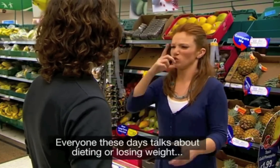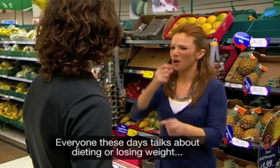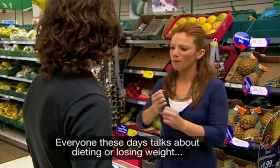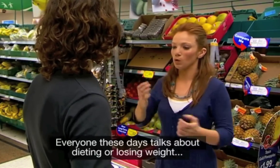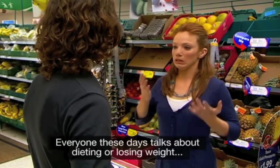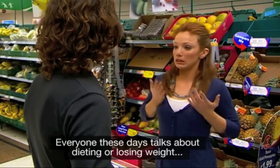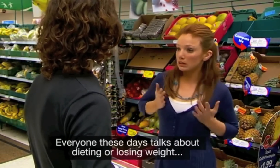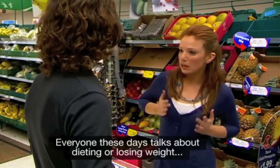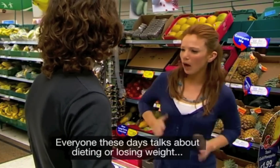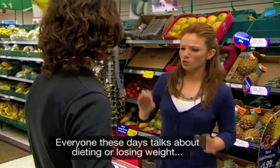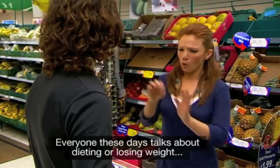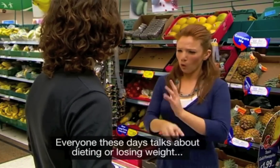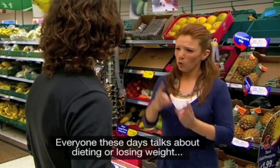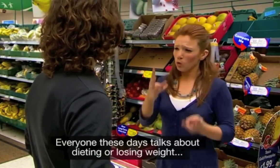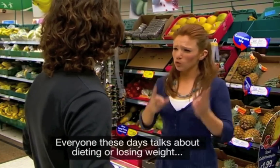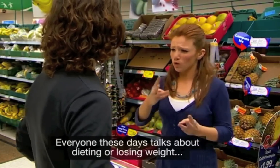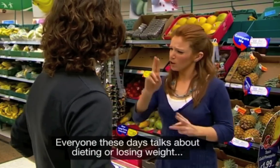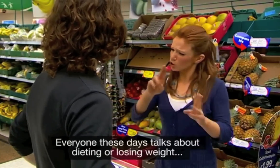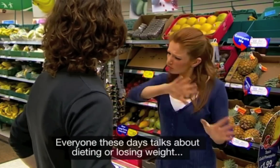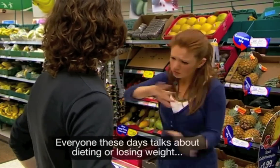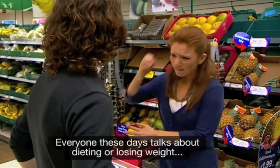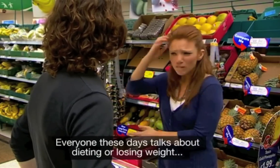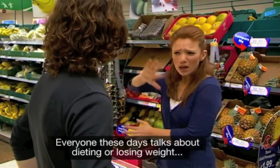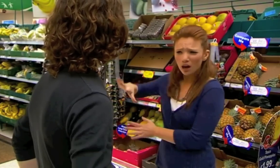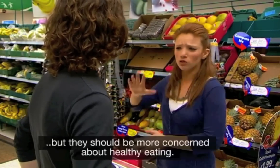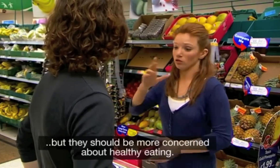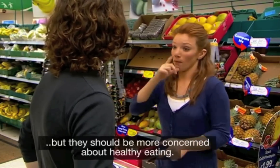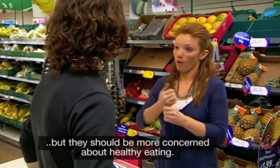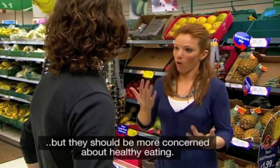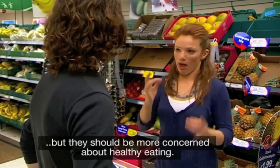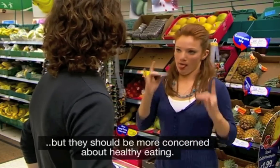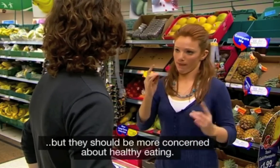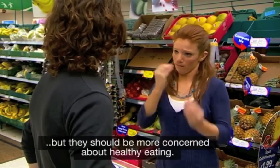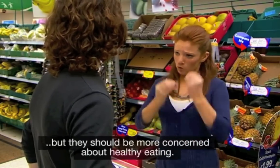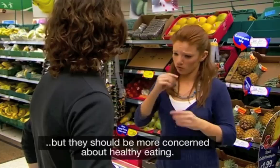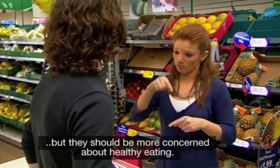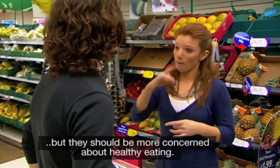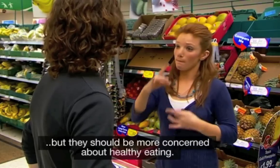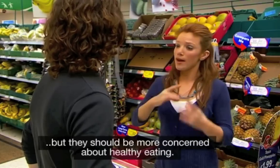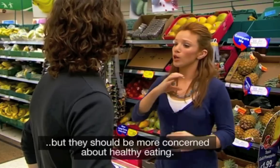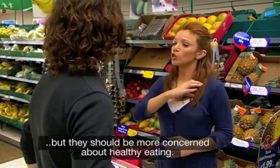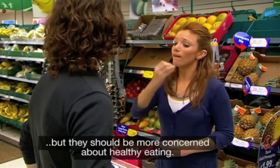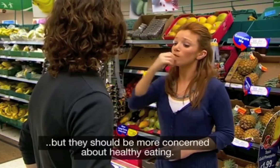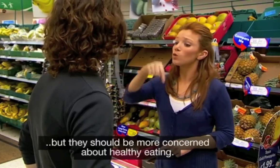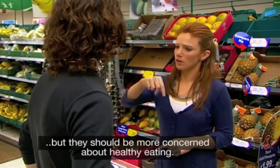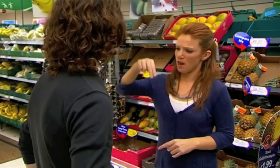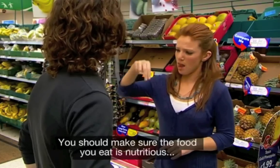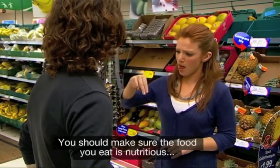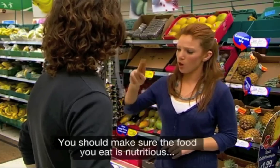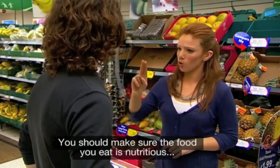these days talks about dieting or losing weight, but they should be more concerned about healthy eating. You should make sure